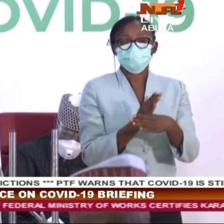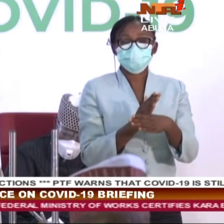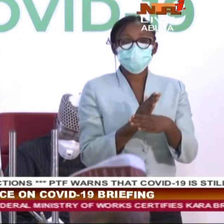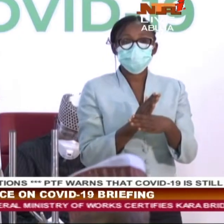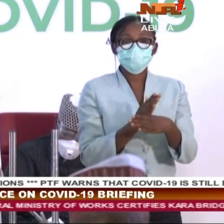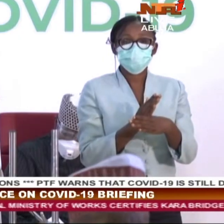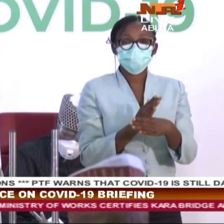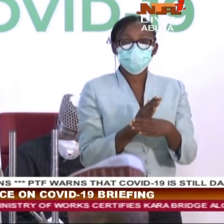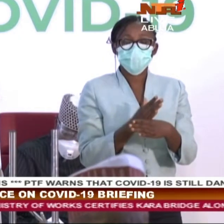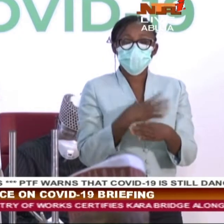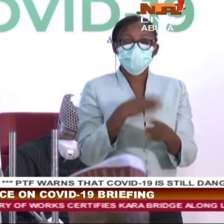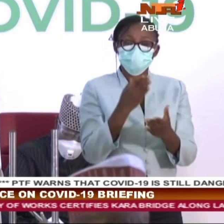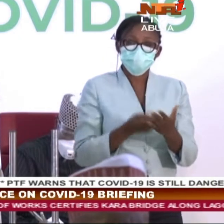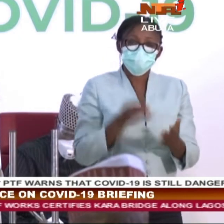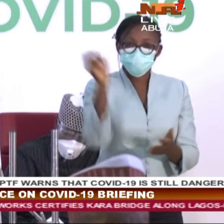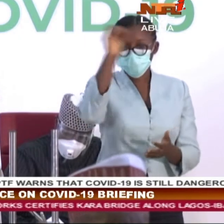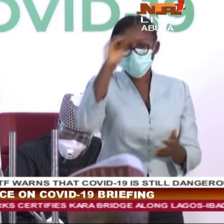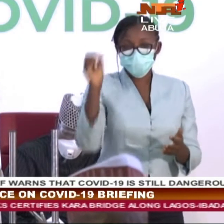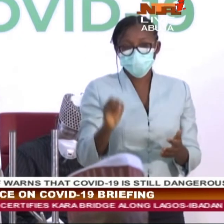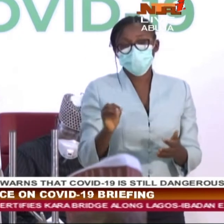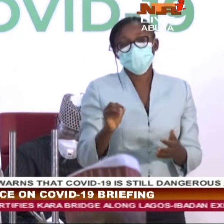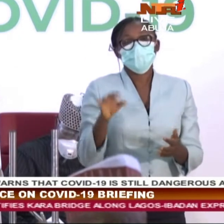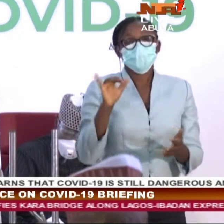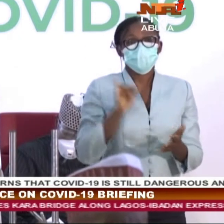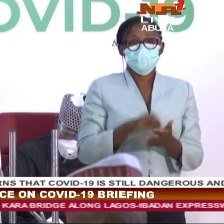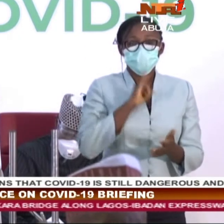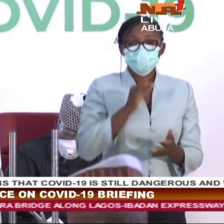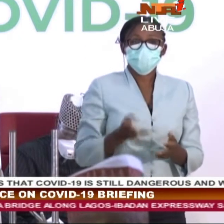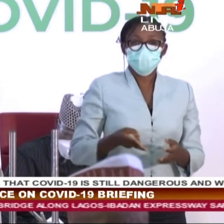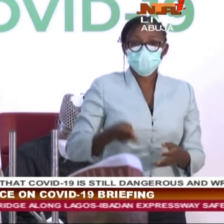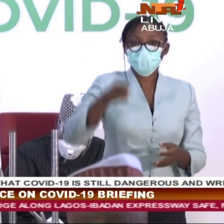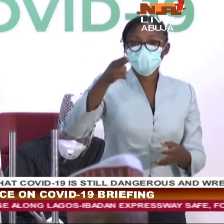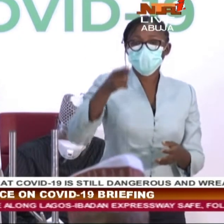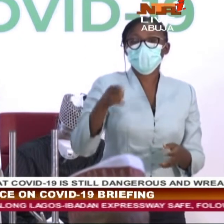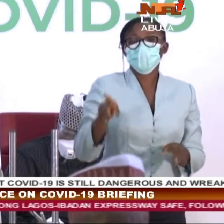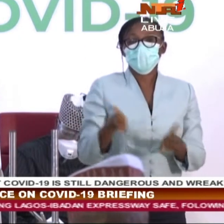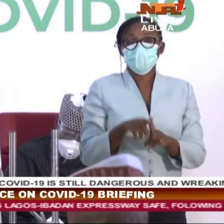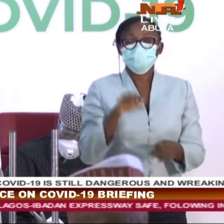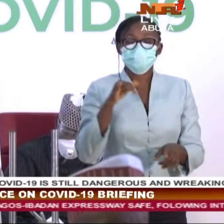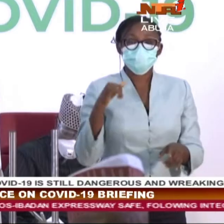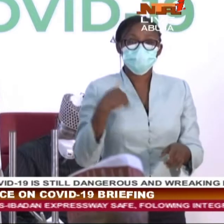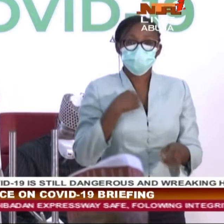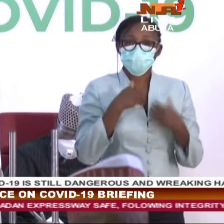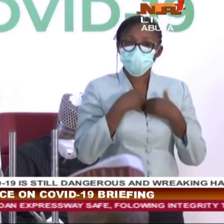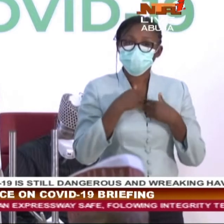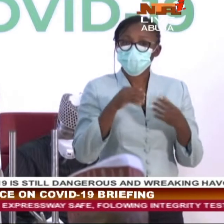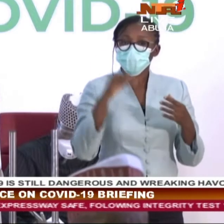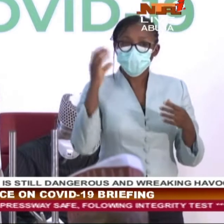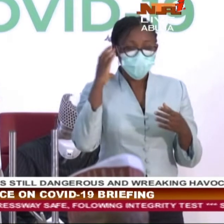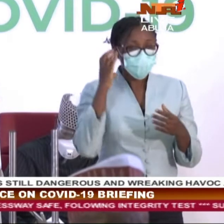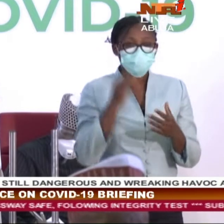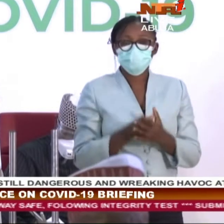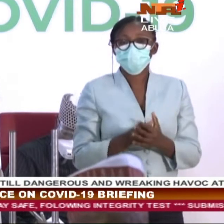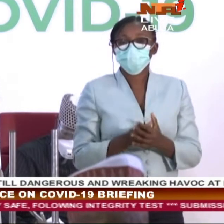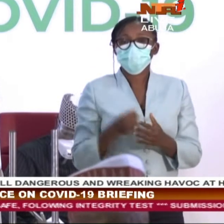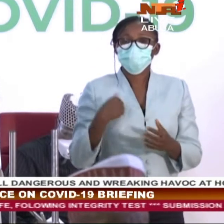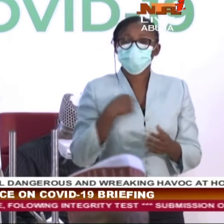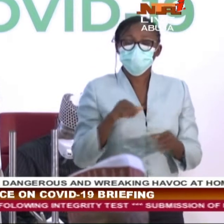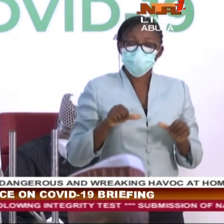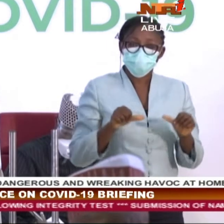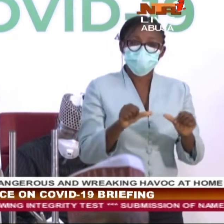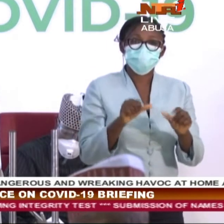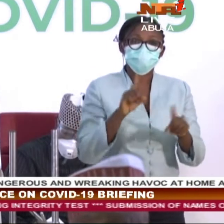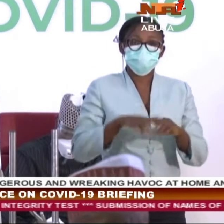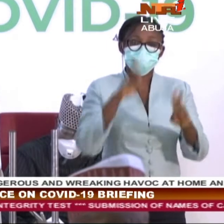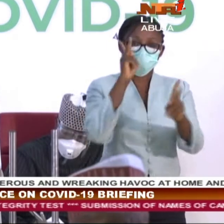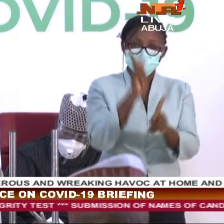the percentage compliance hasn't been as high as we would have wanted it to be. People who are still traveling. We still continue